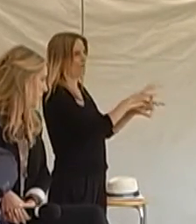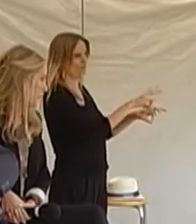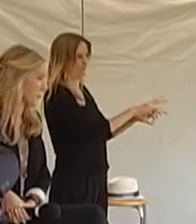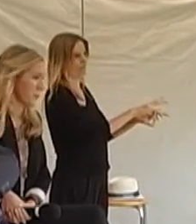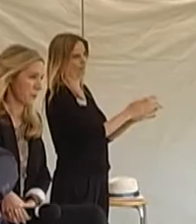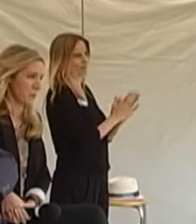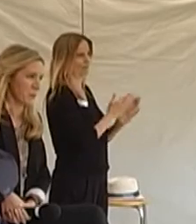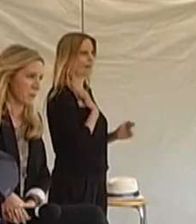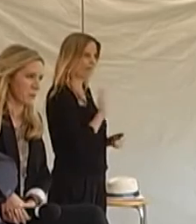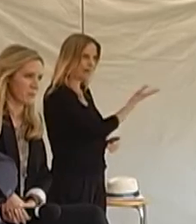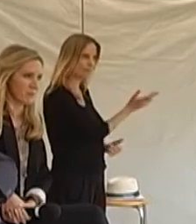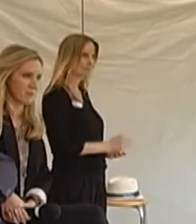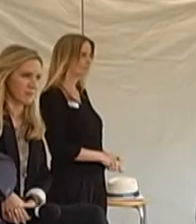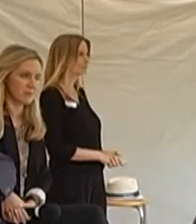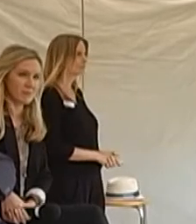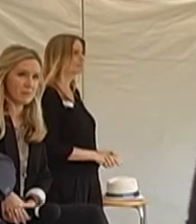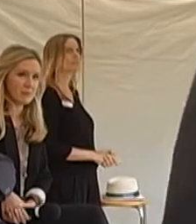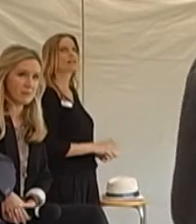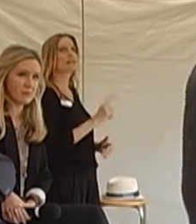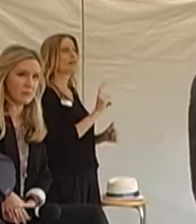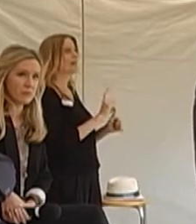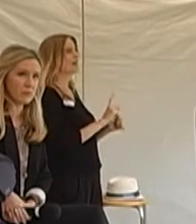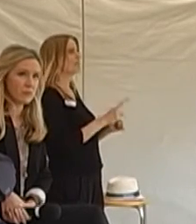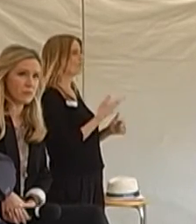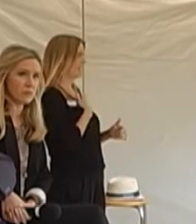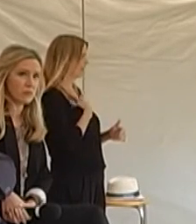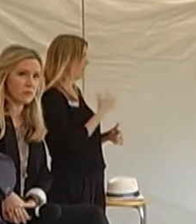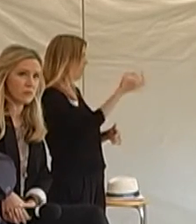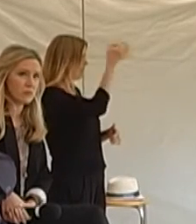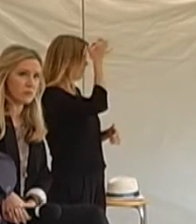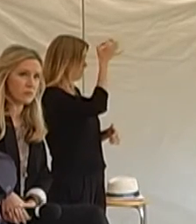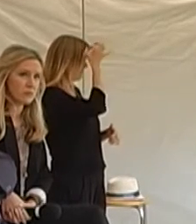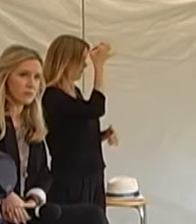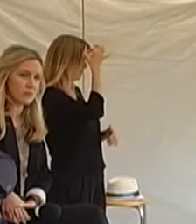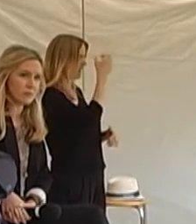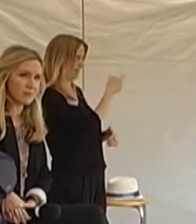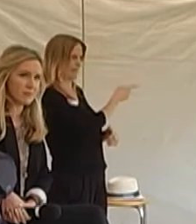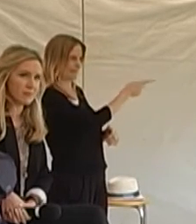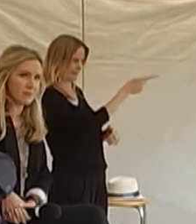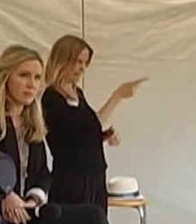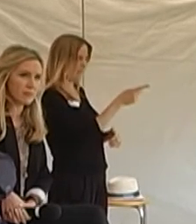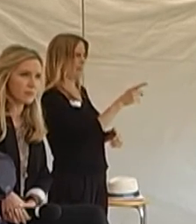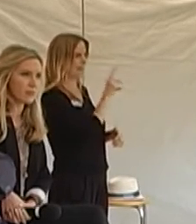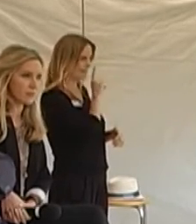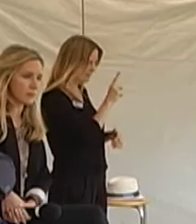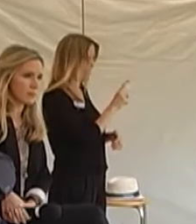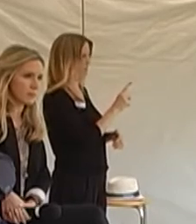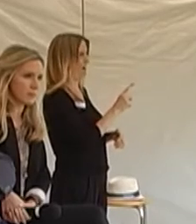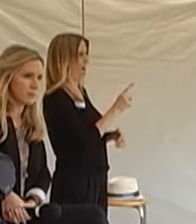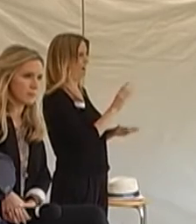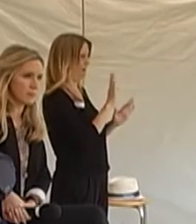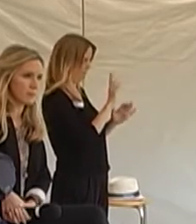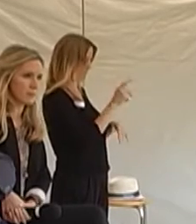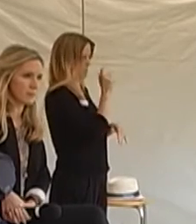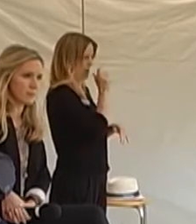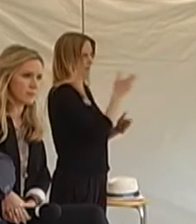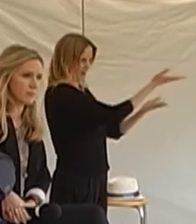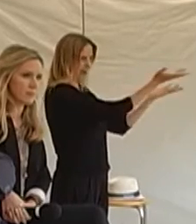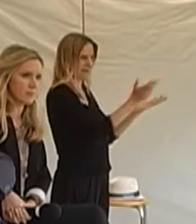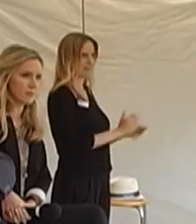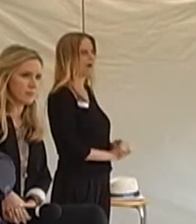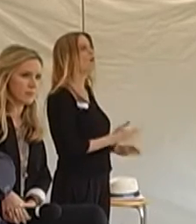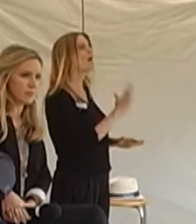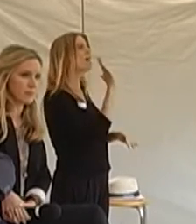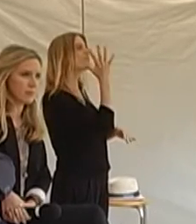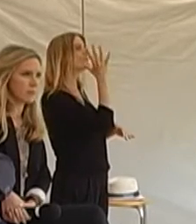I want to also remind ourselves that you have a voice as well. We have about